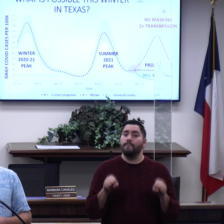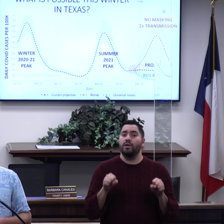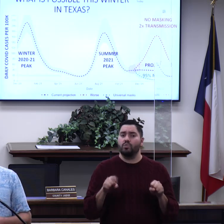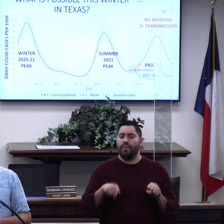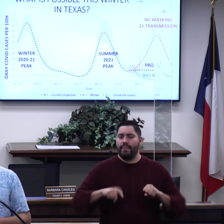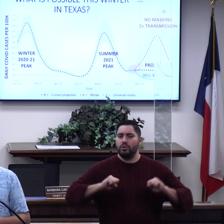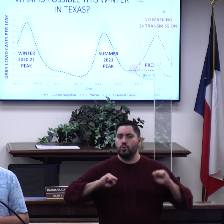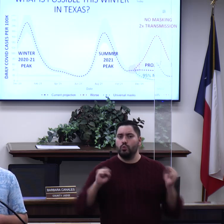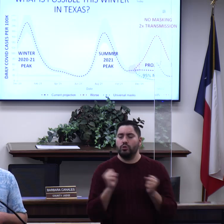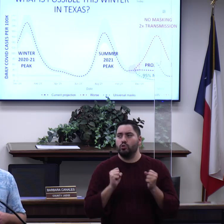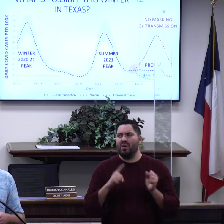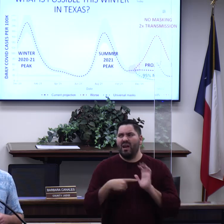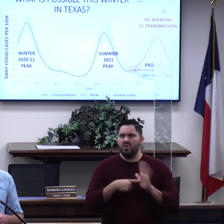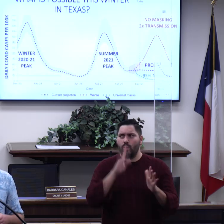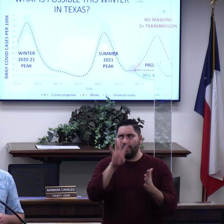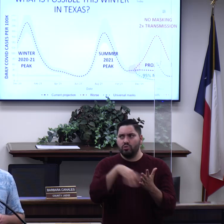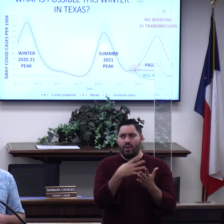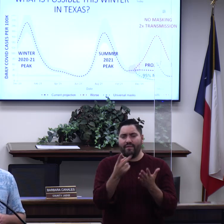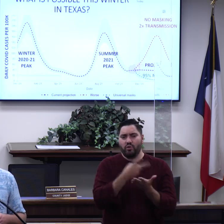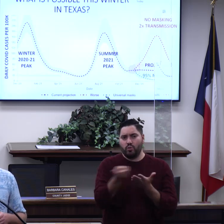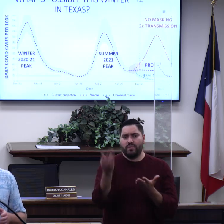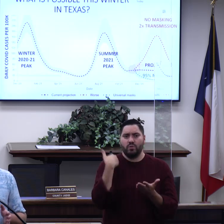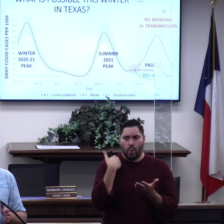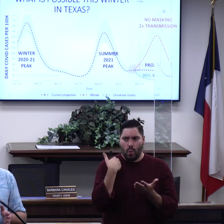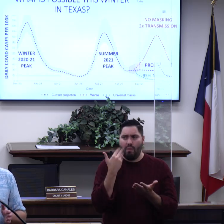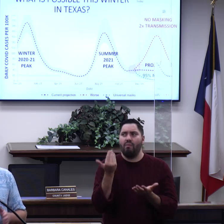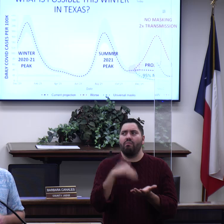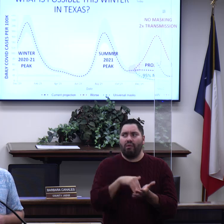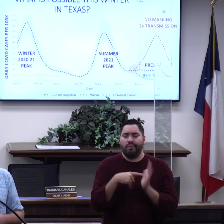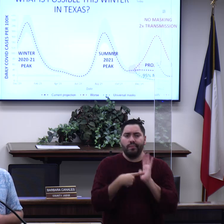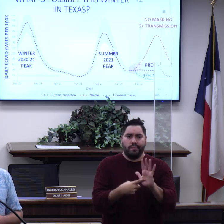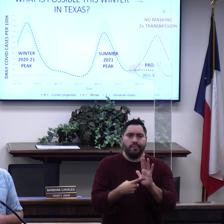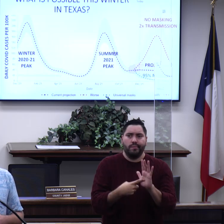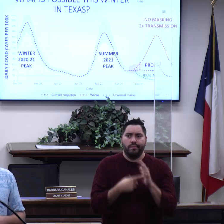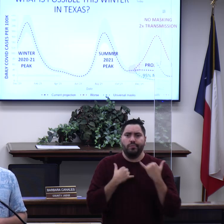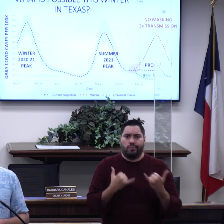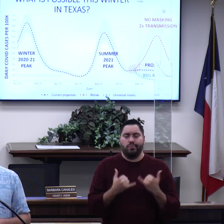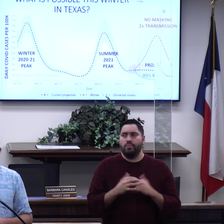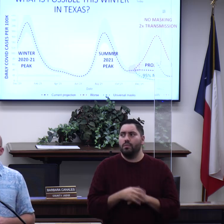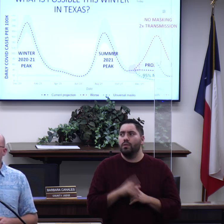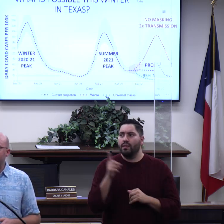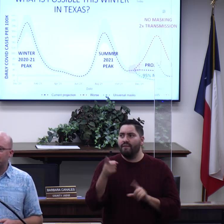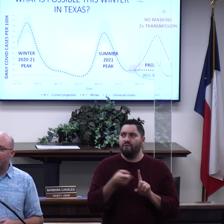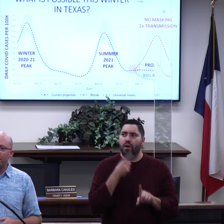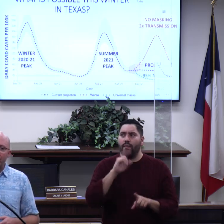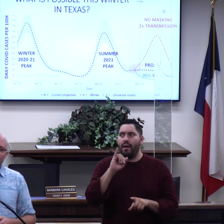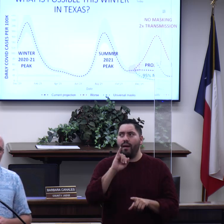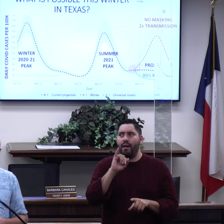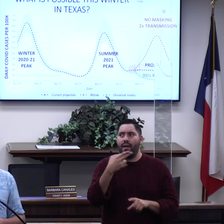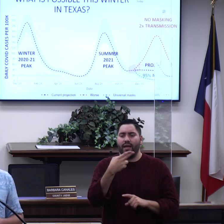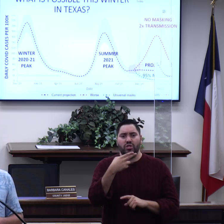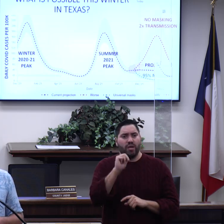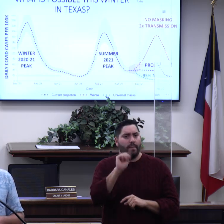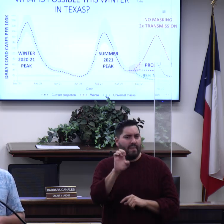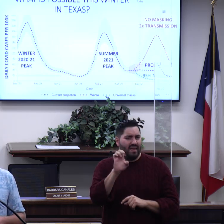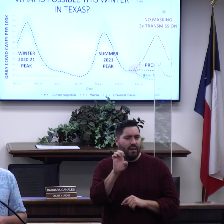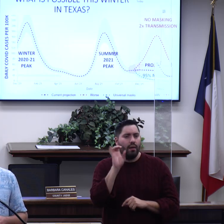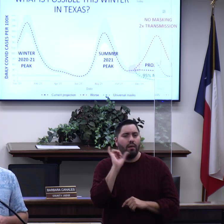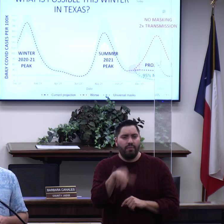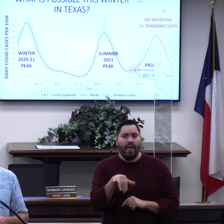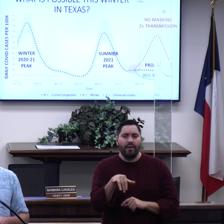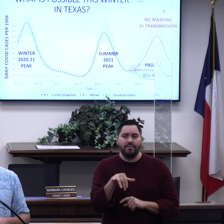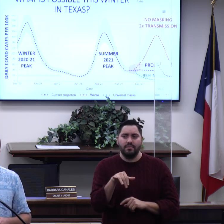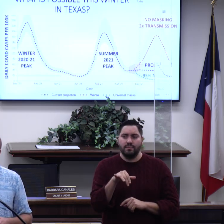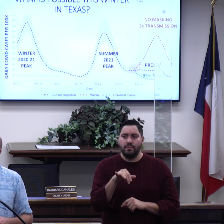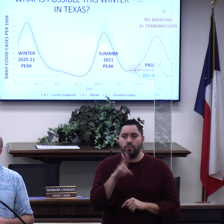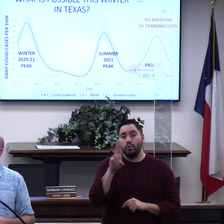showed this graphic 2 weeks ago. I'm going to show it again. It's updated to today. This is from IHME, which is the preeminent